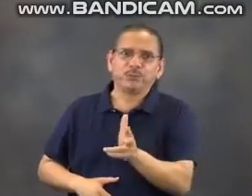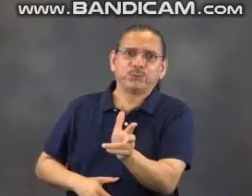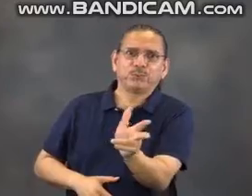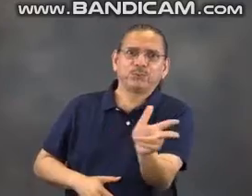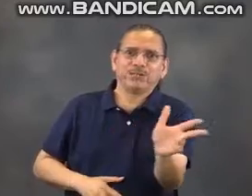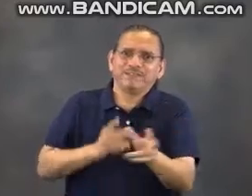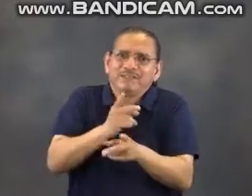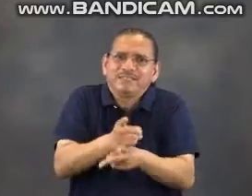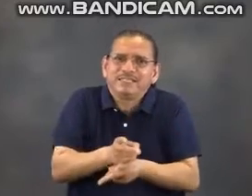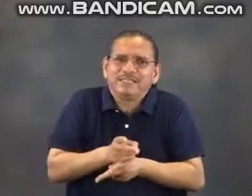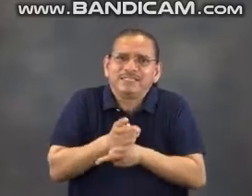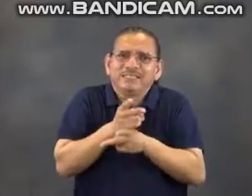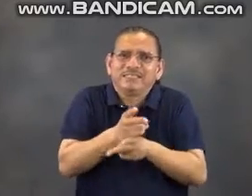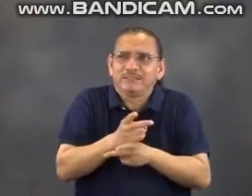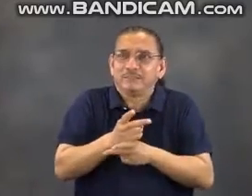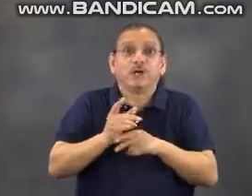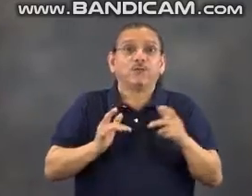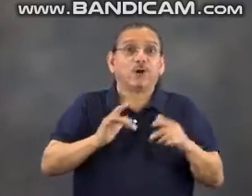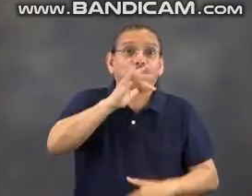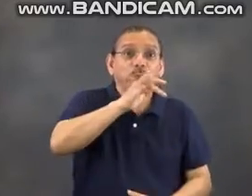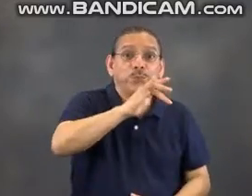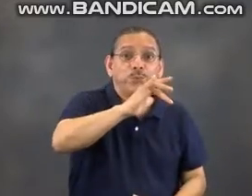To take that left turn, I had to be very careful.